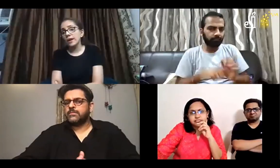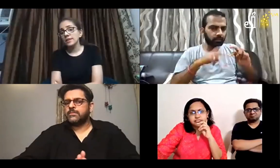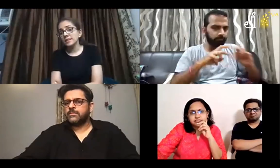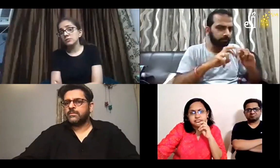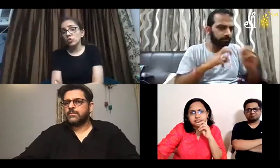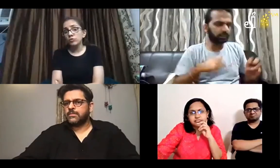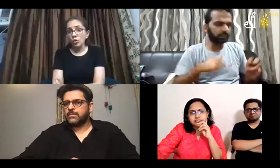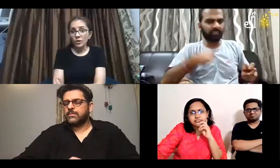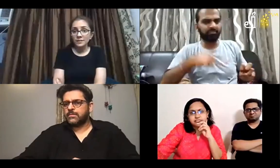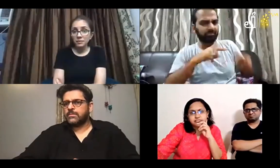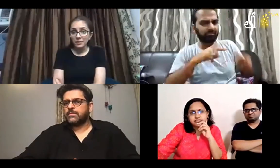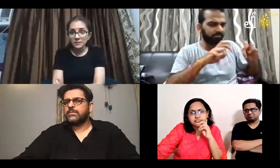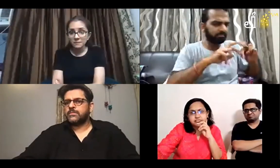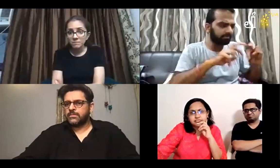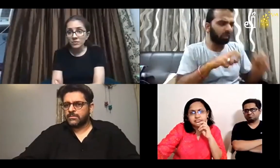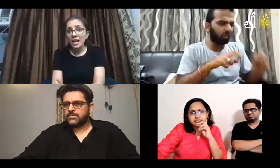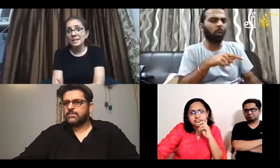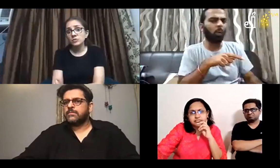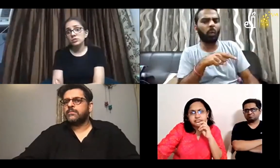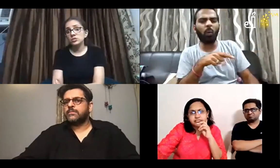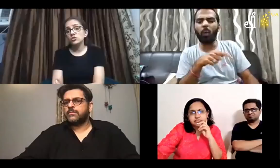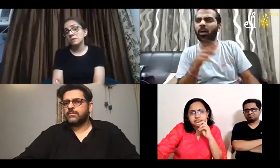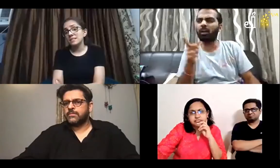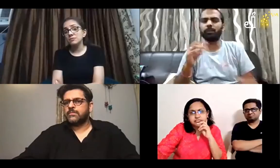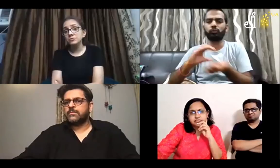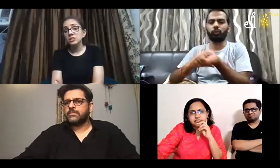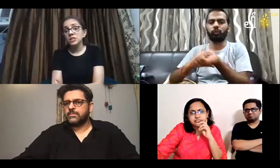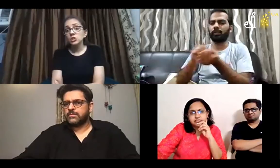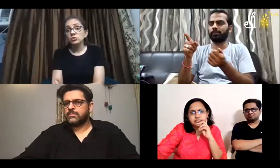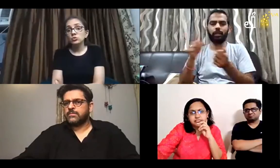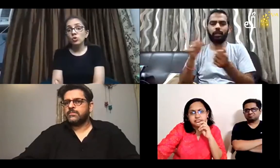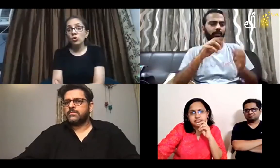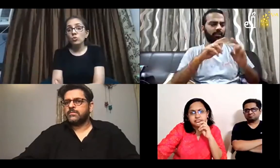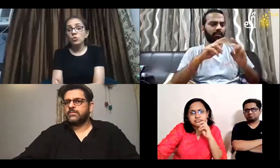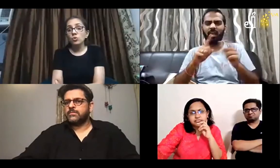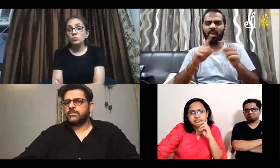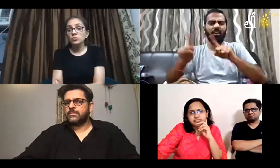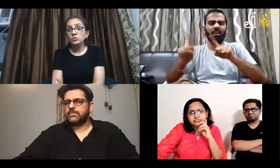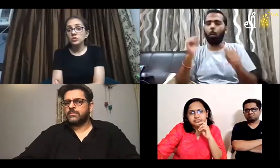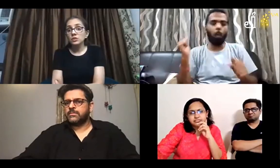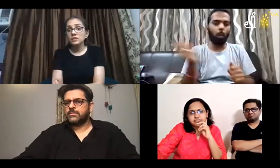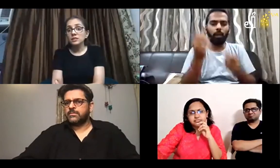positives and negatives of a cochlear implant, and I had to research it myself. So